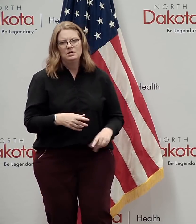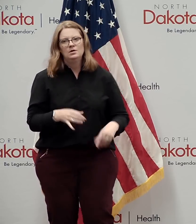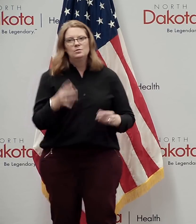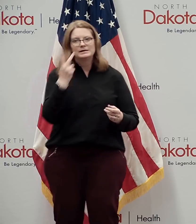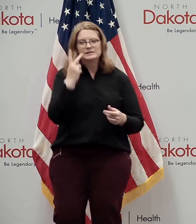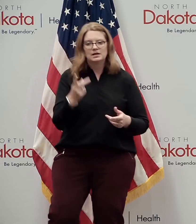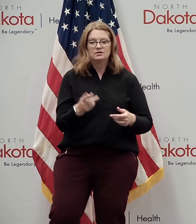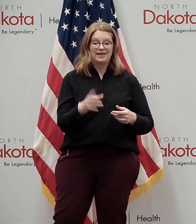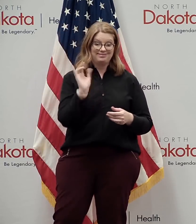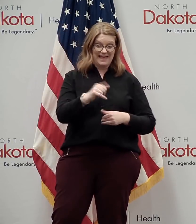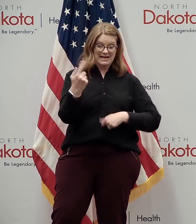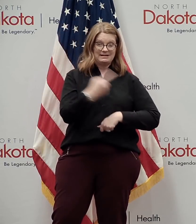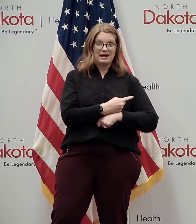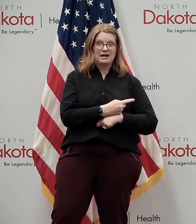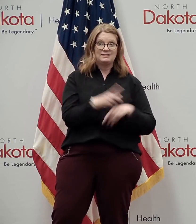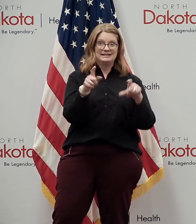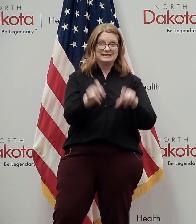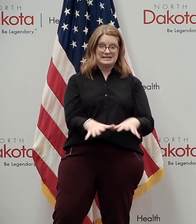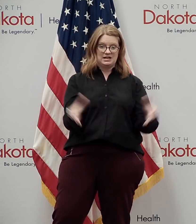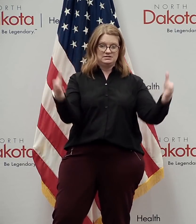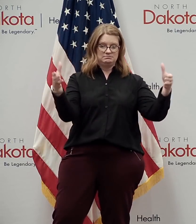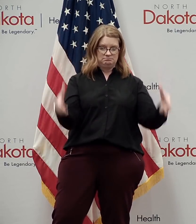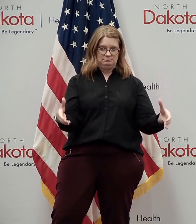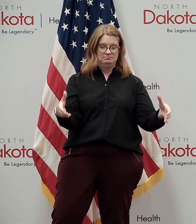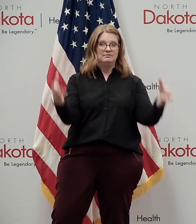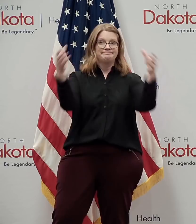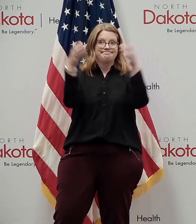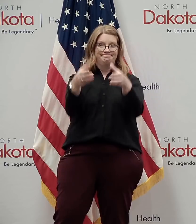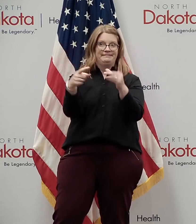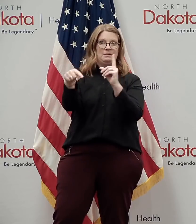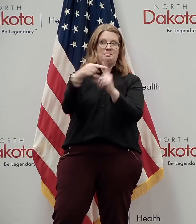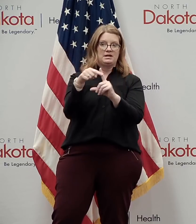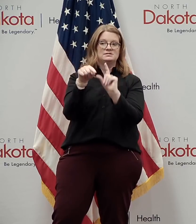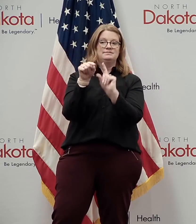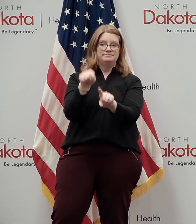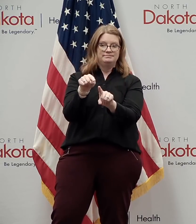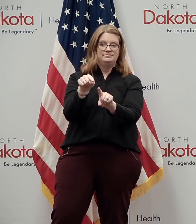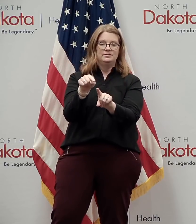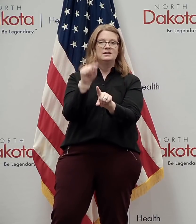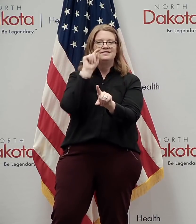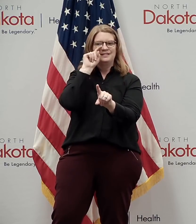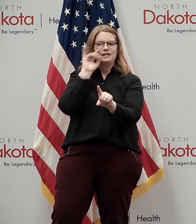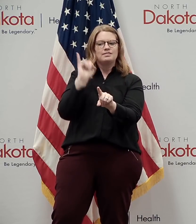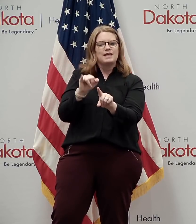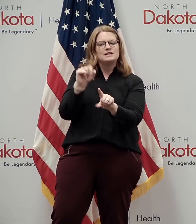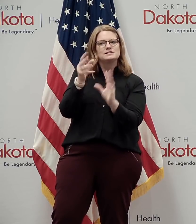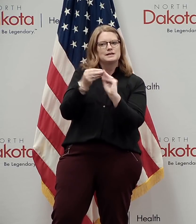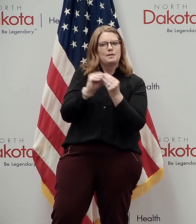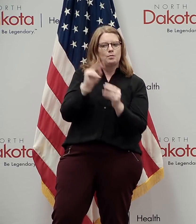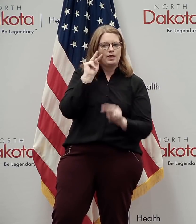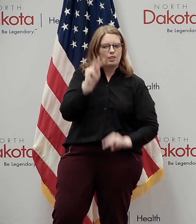how many of those people were positive, because that's who we know who we need to isolate and who we need to